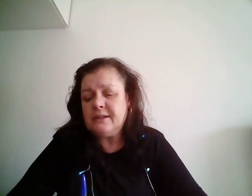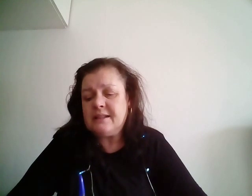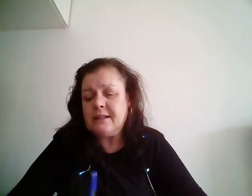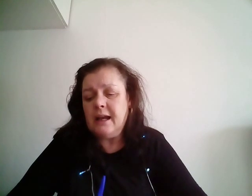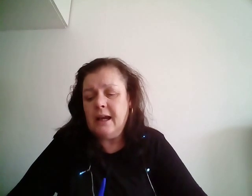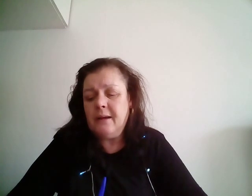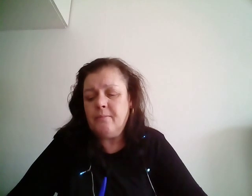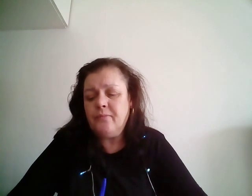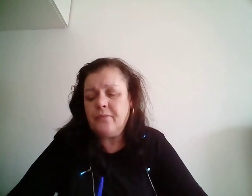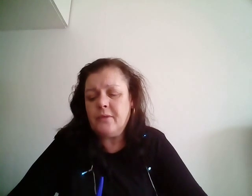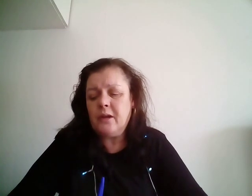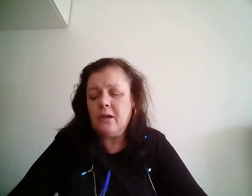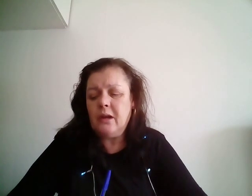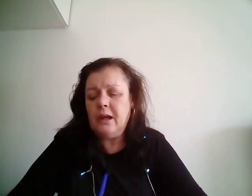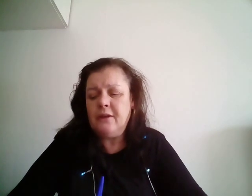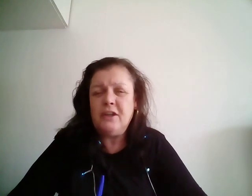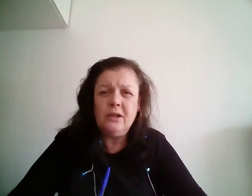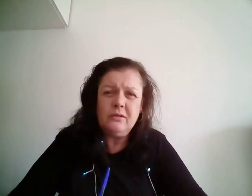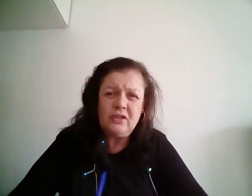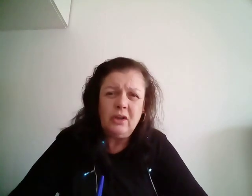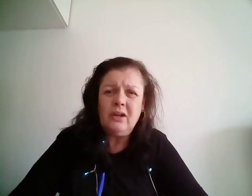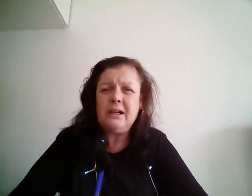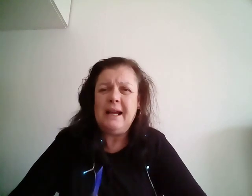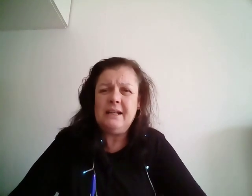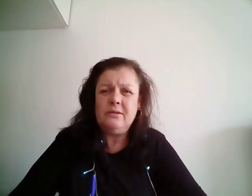But if you talk about